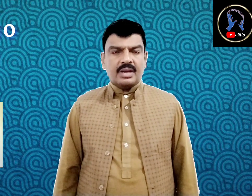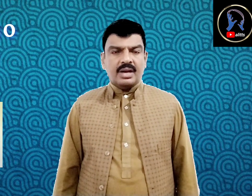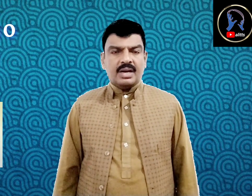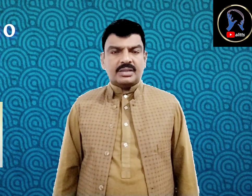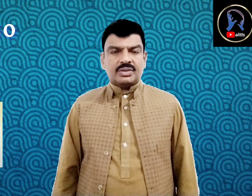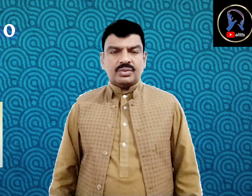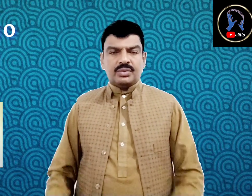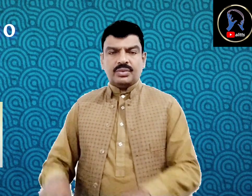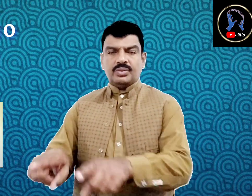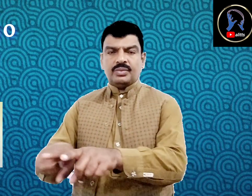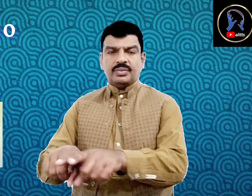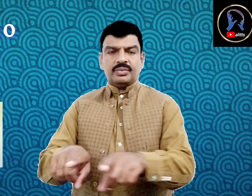also,